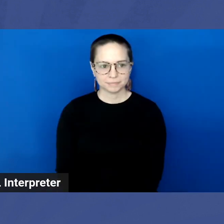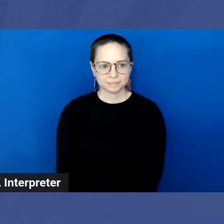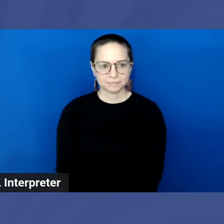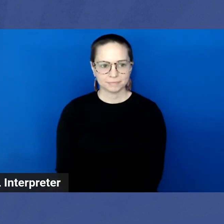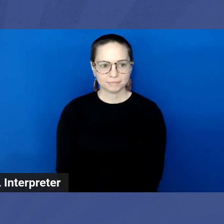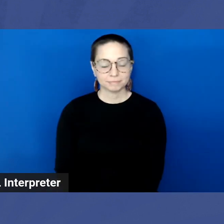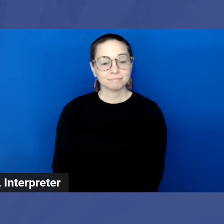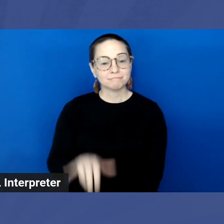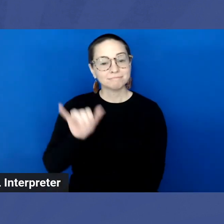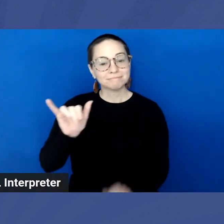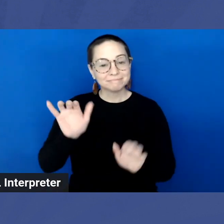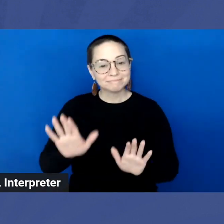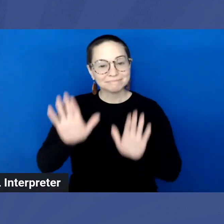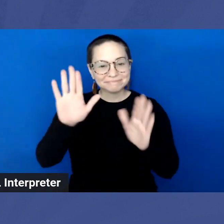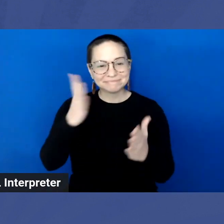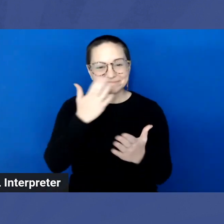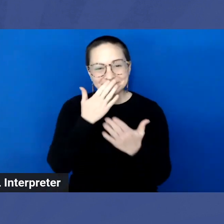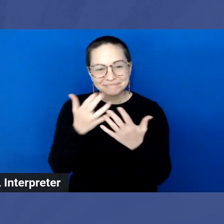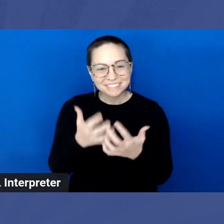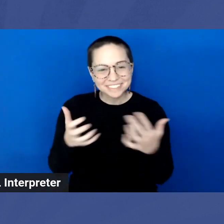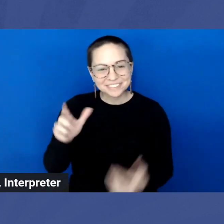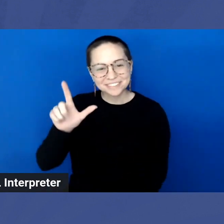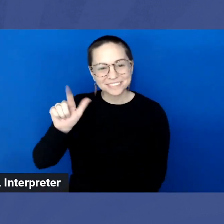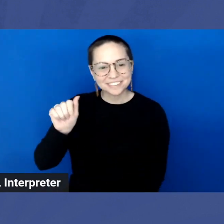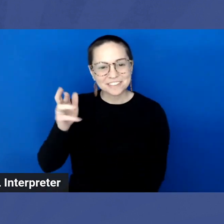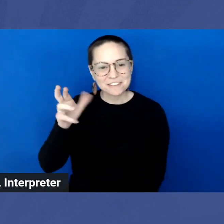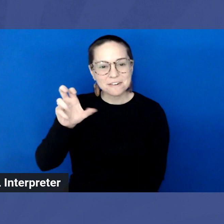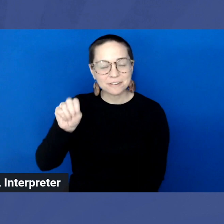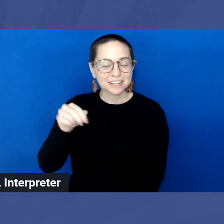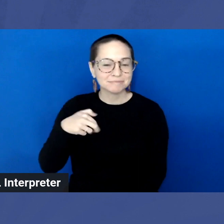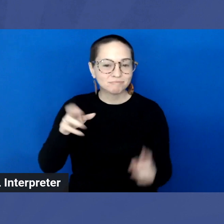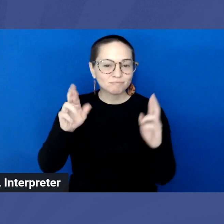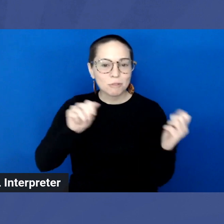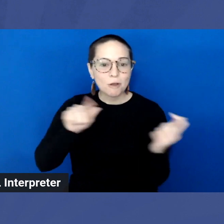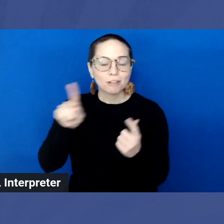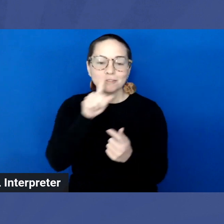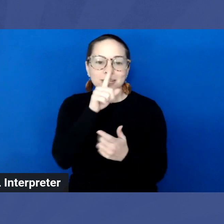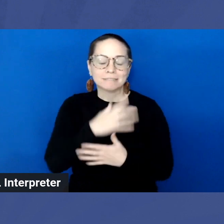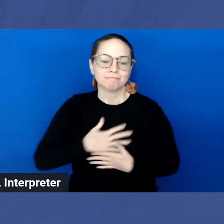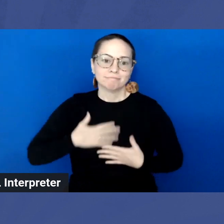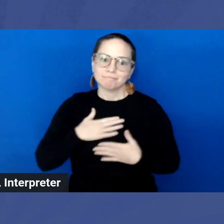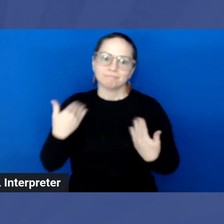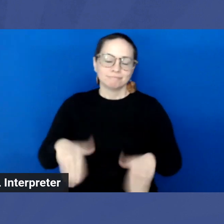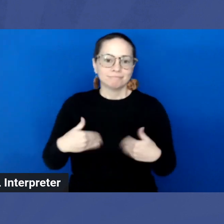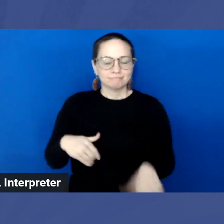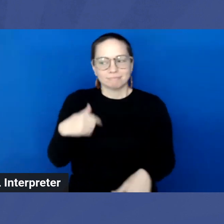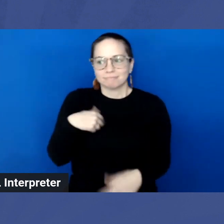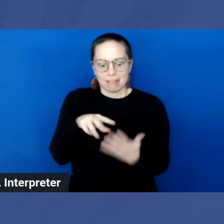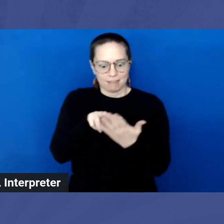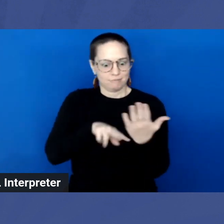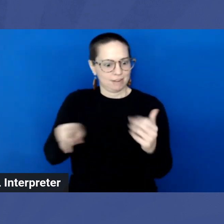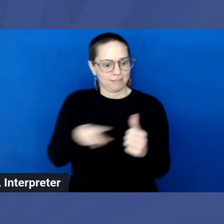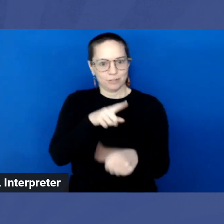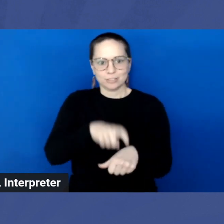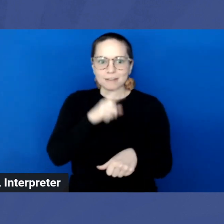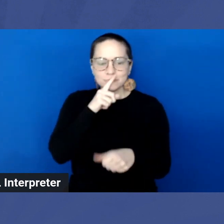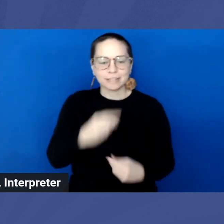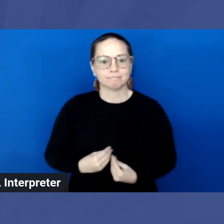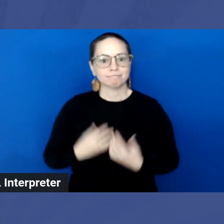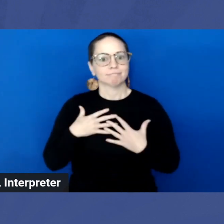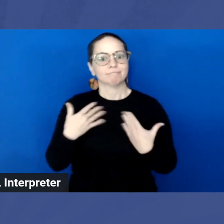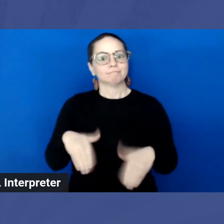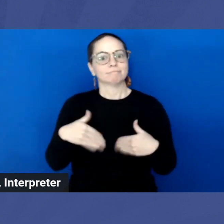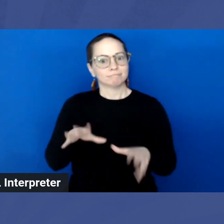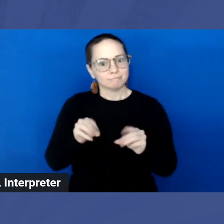That was great. Thank you so much, Lauren. I hope that everybody enjoyed that piece. I know that I did when I first read it. It's really important to